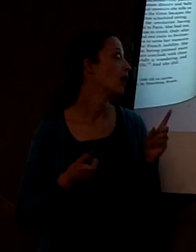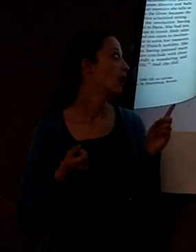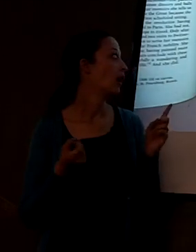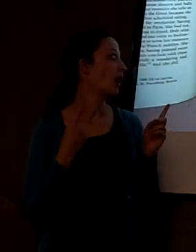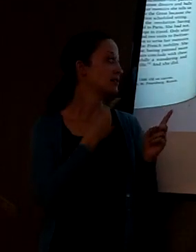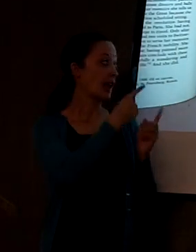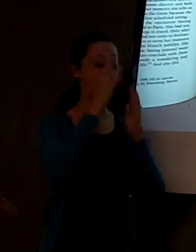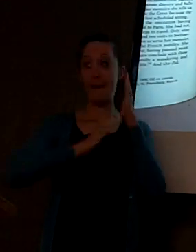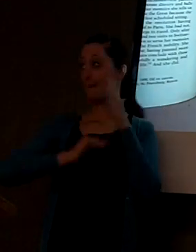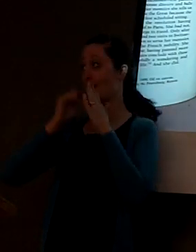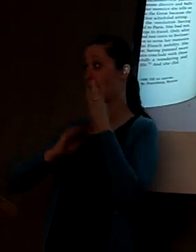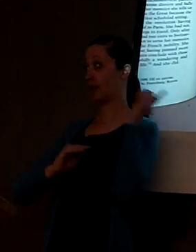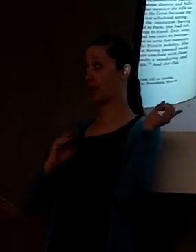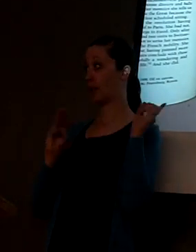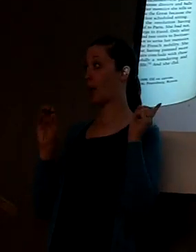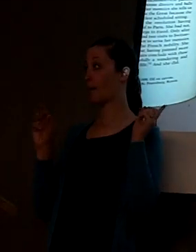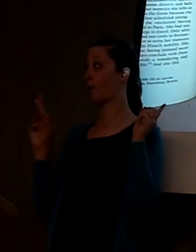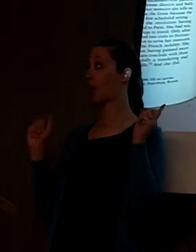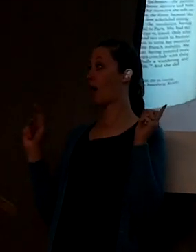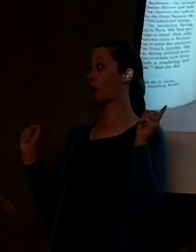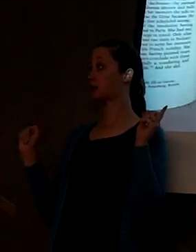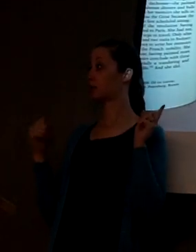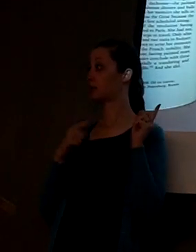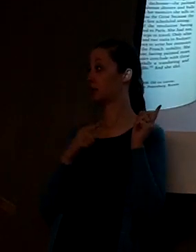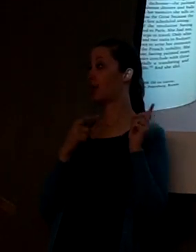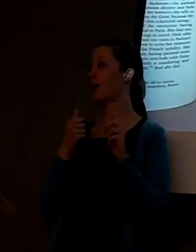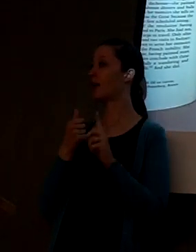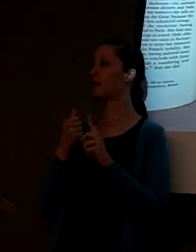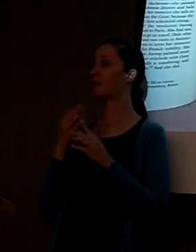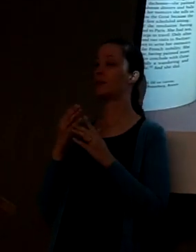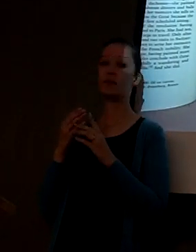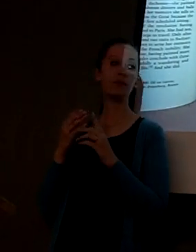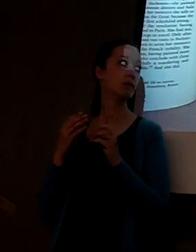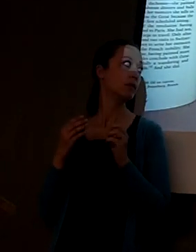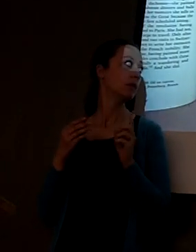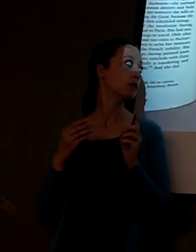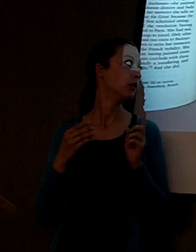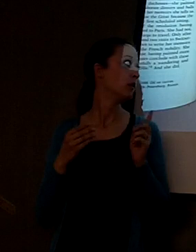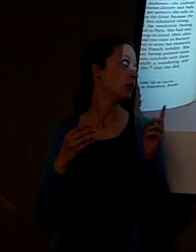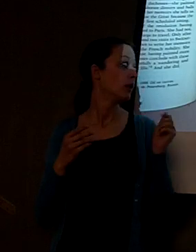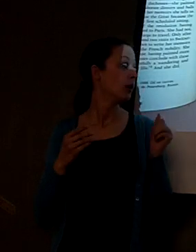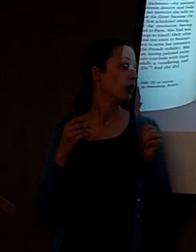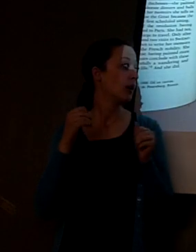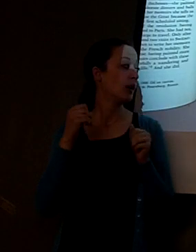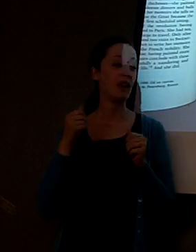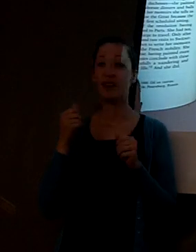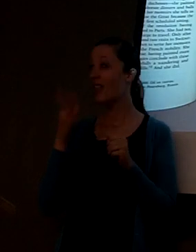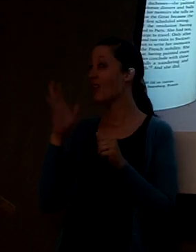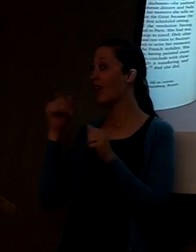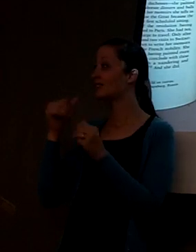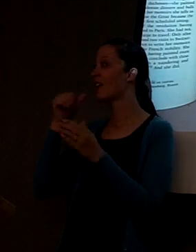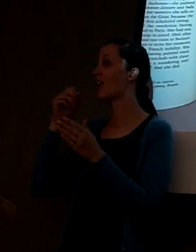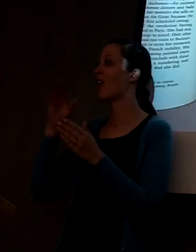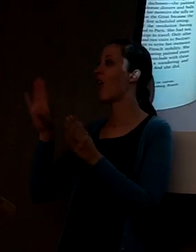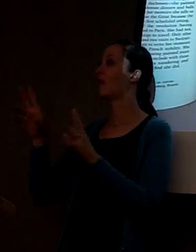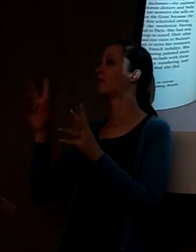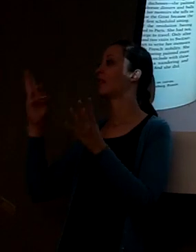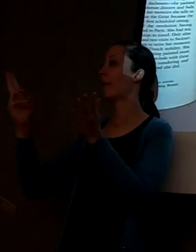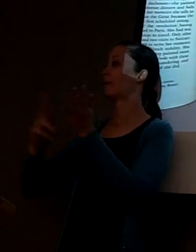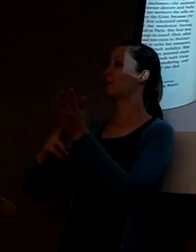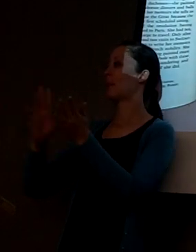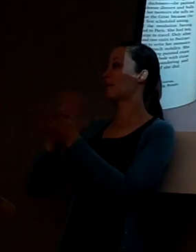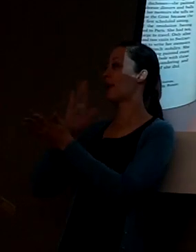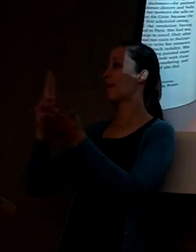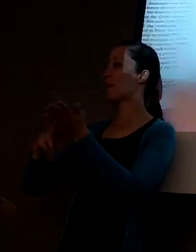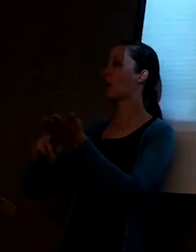great painting of Marat by David. And this was, remember, he's signing death warrants, but in this painting